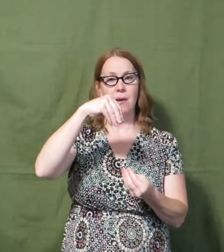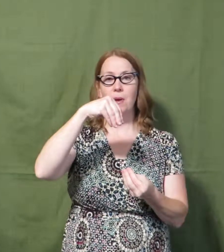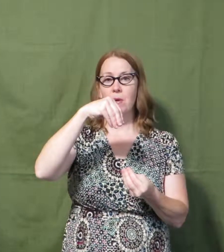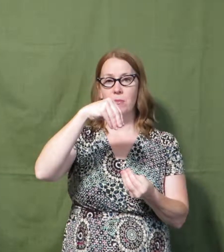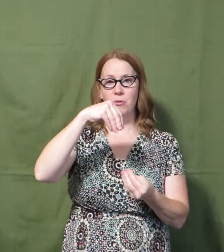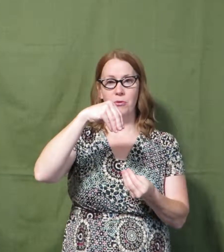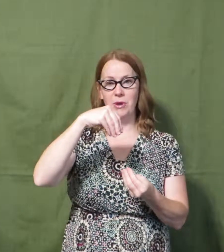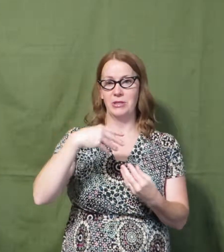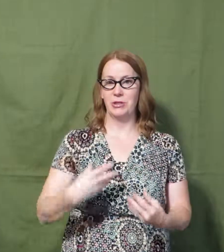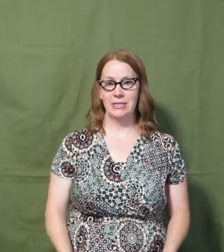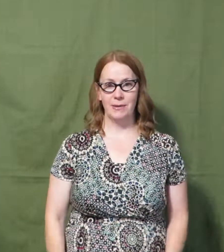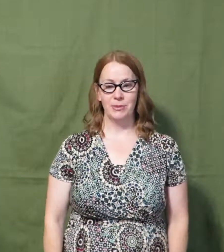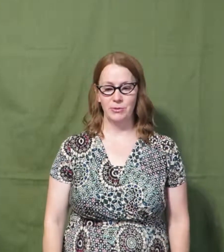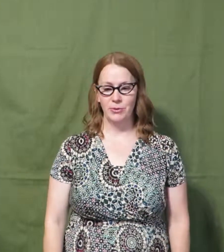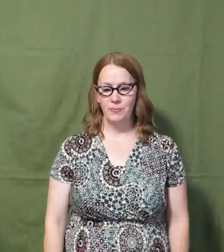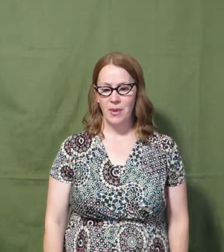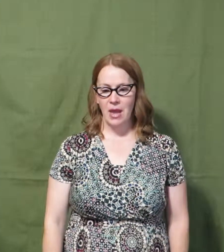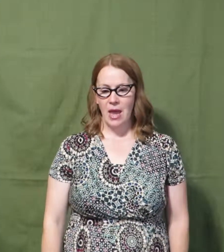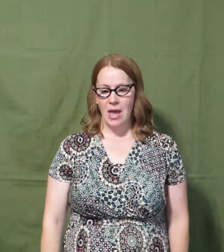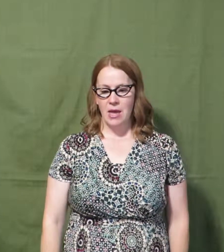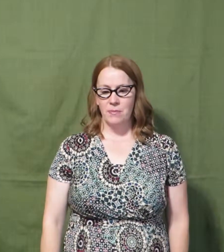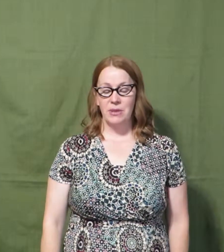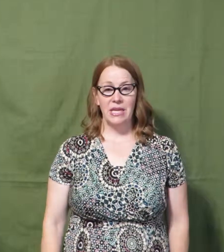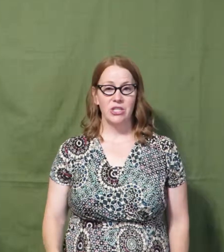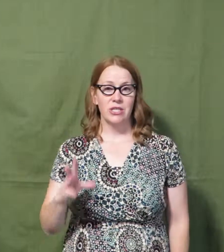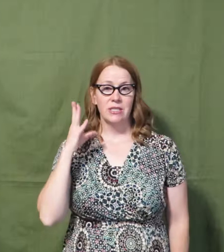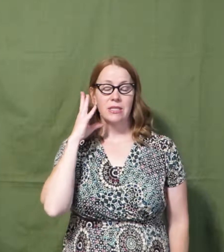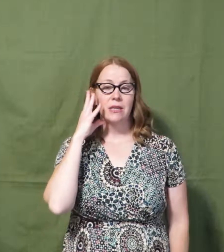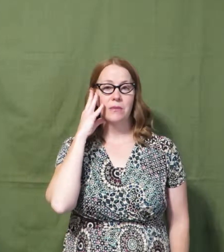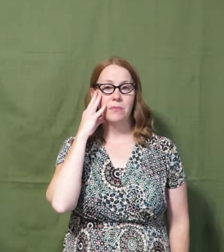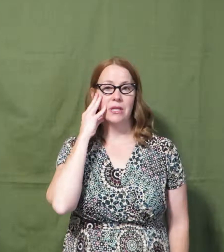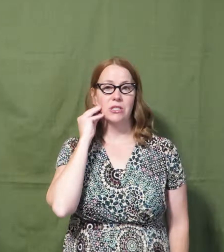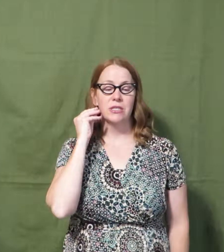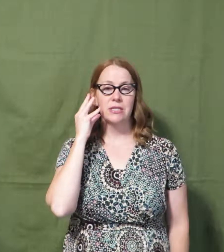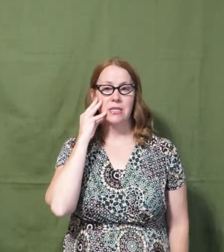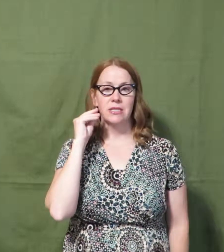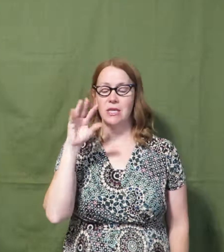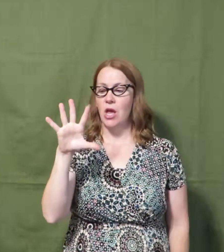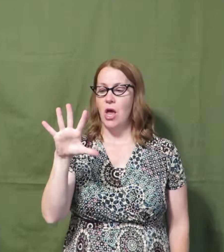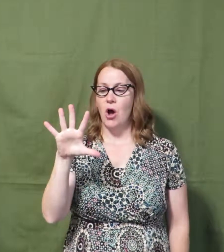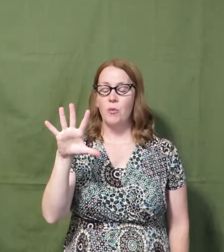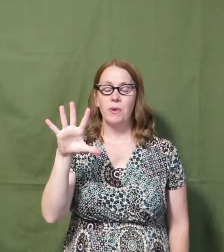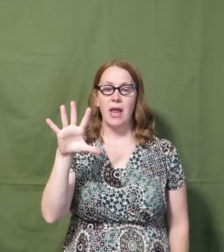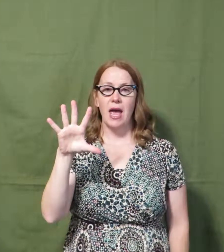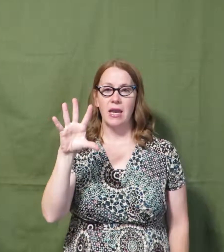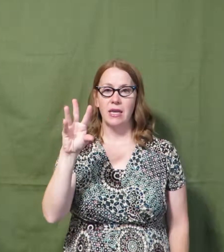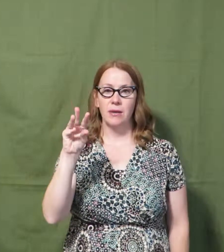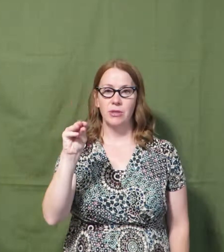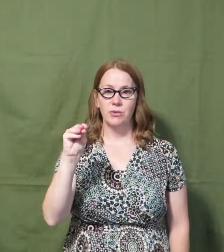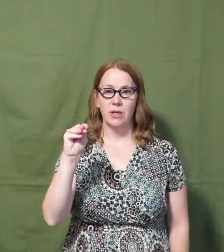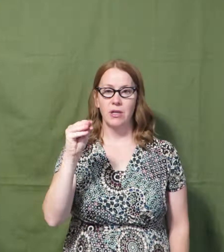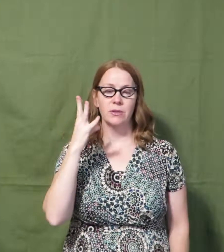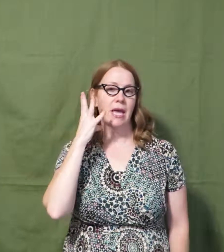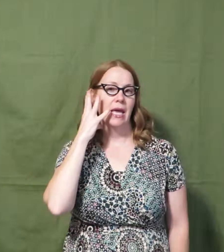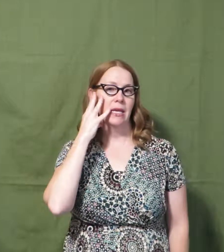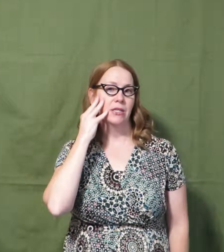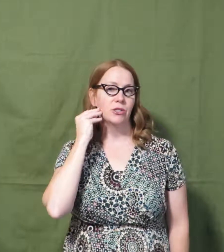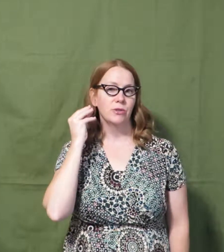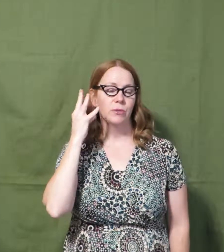up. Both ways are acceptable. Peaches. Peaches is open hand coming to a closed hand as you